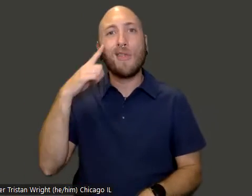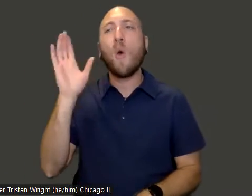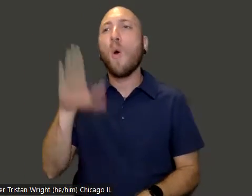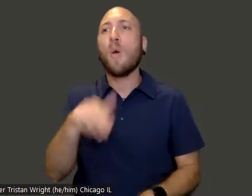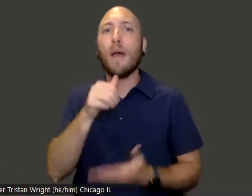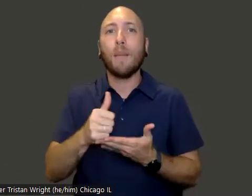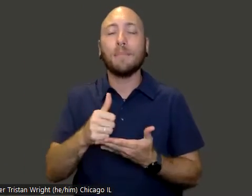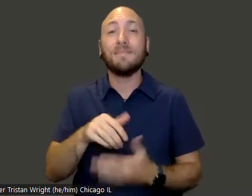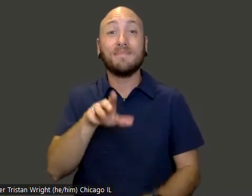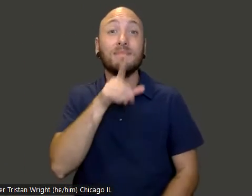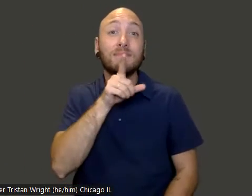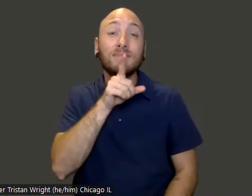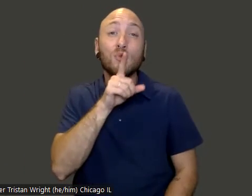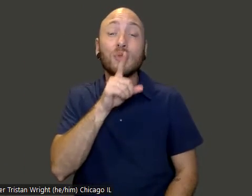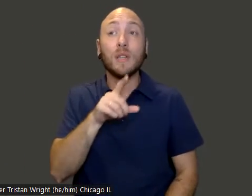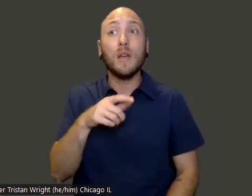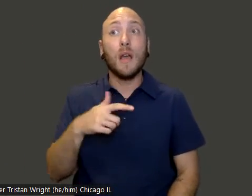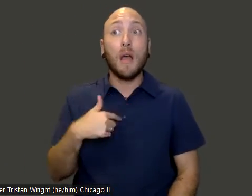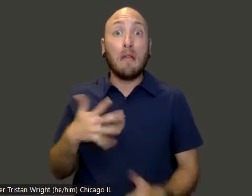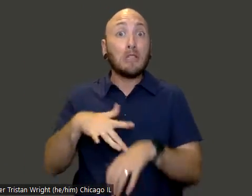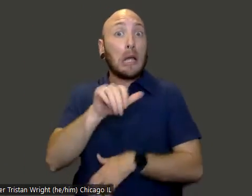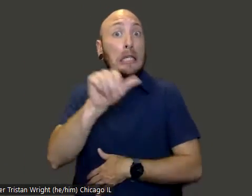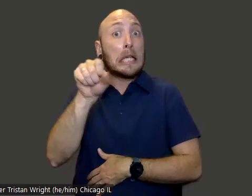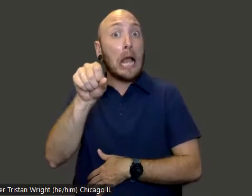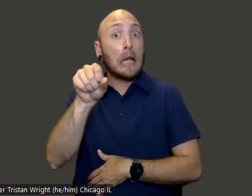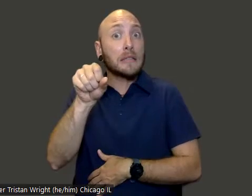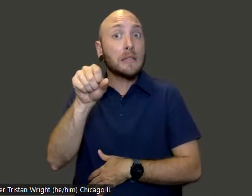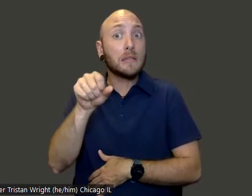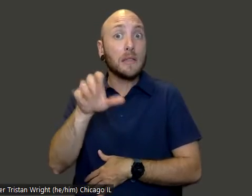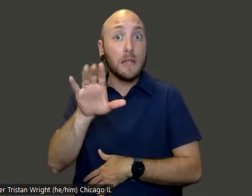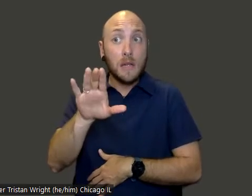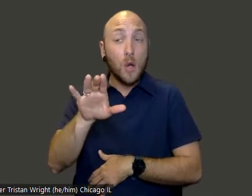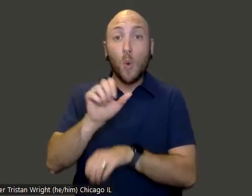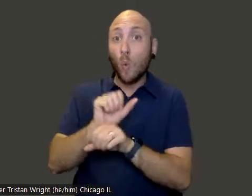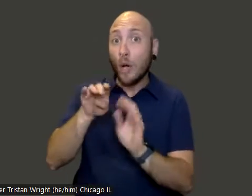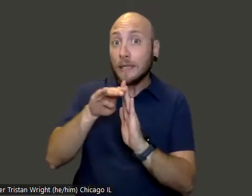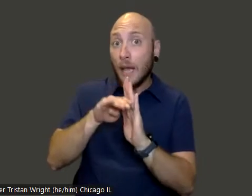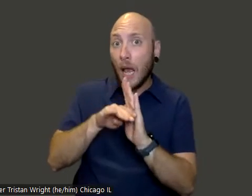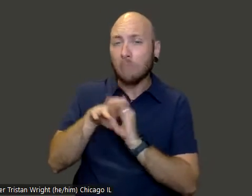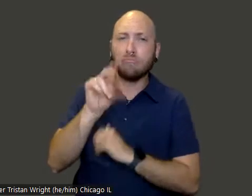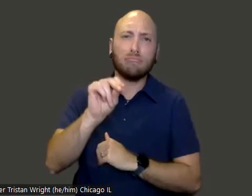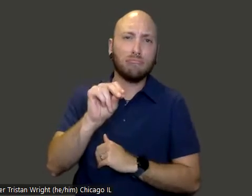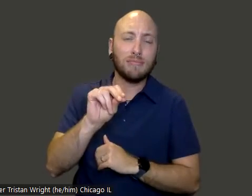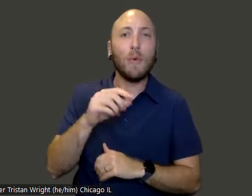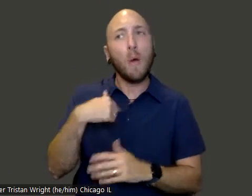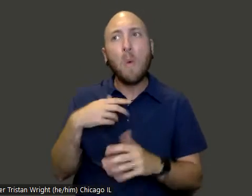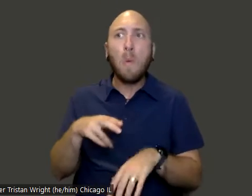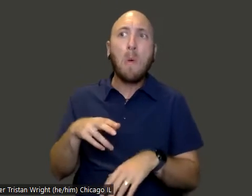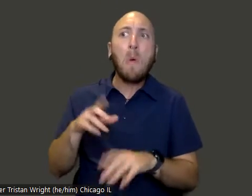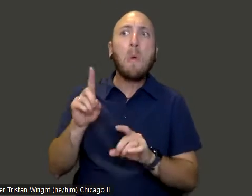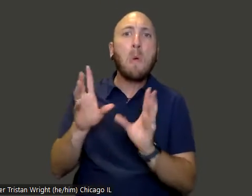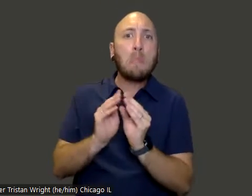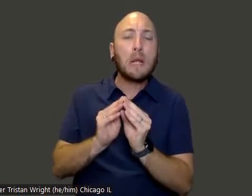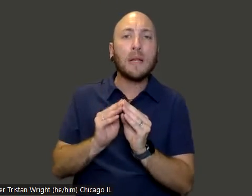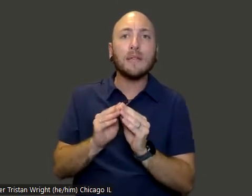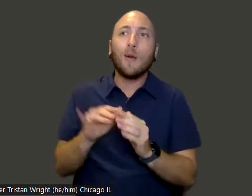Alcoholics Anonymous. I hadn't worked a set of steps. I would go to the meetings. I would use it as group therapy, and I wouldn't get into